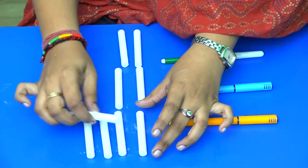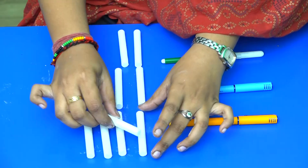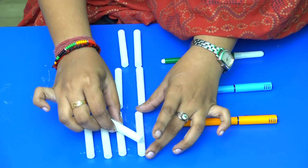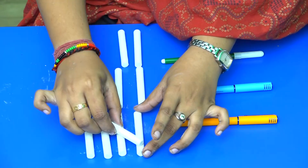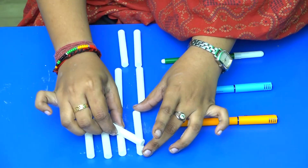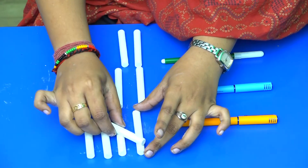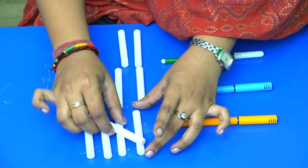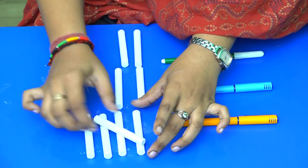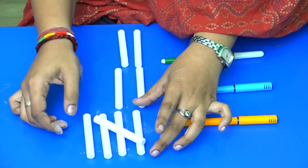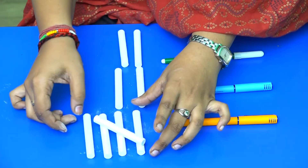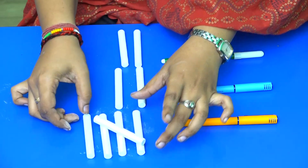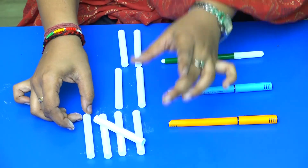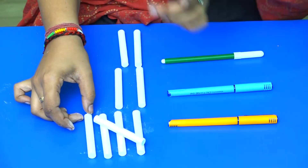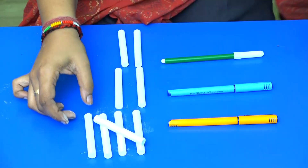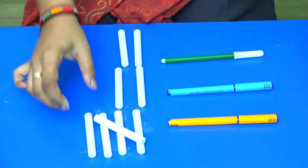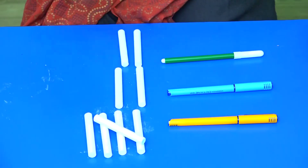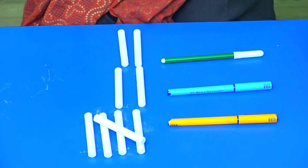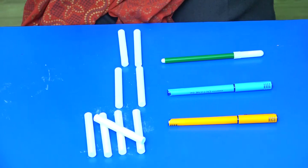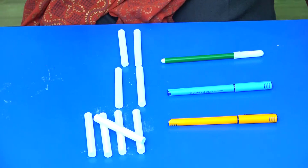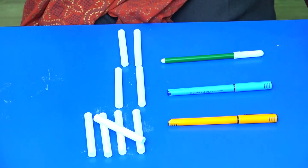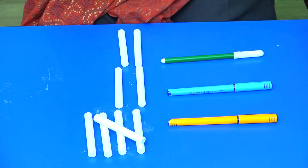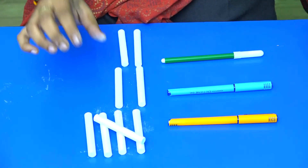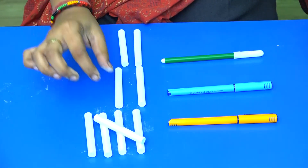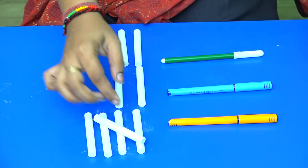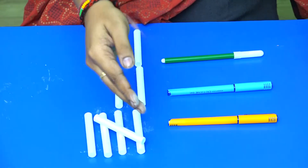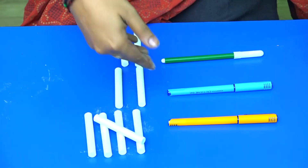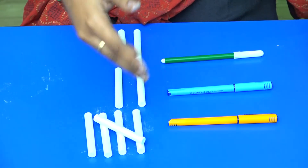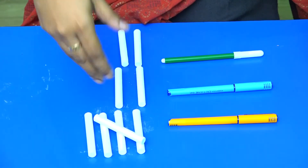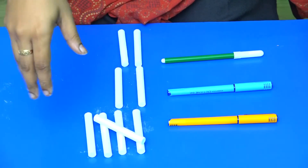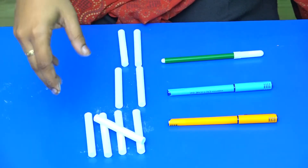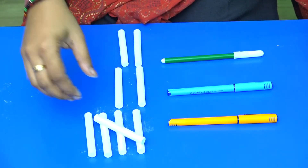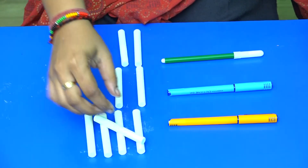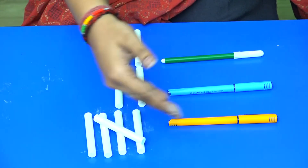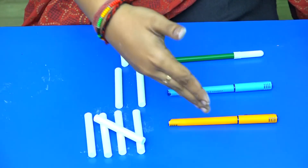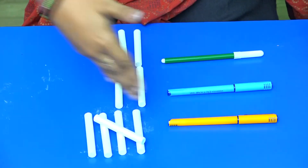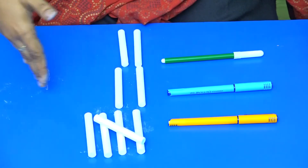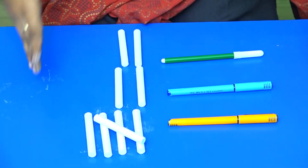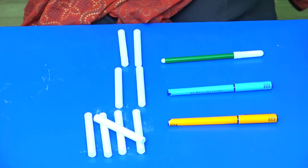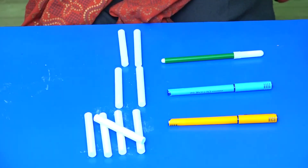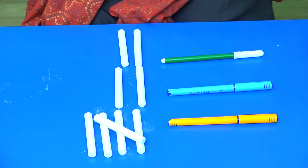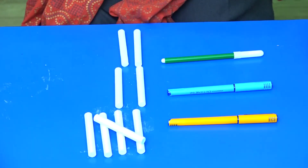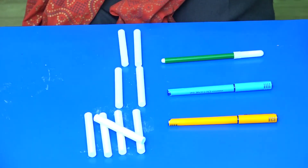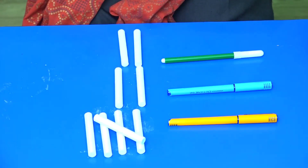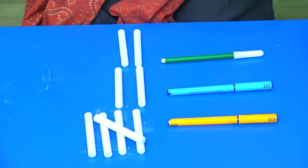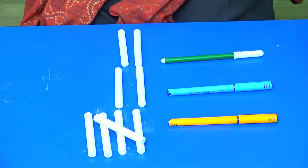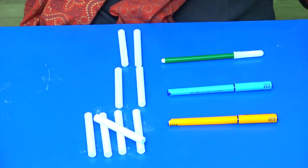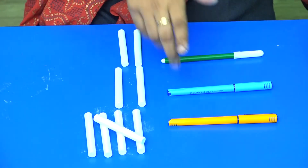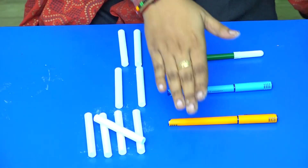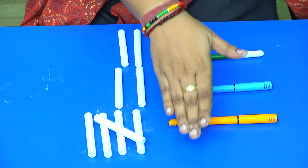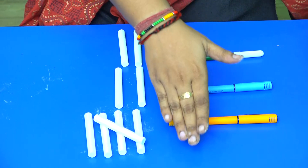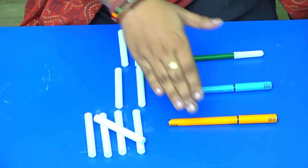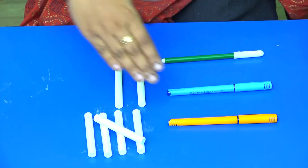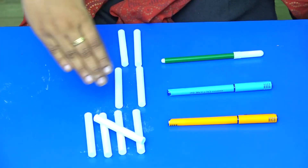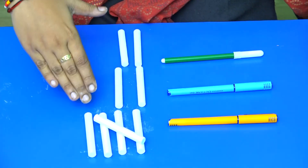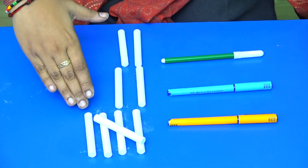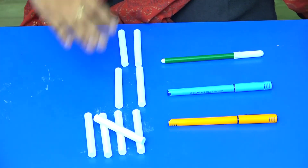a number, we approach data 5th time, we will cross the tally mark with the diagonal and it will always be